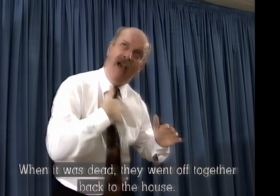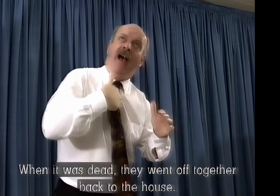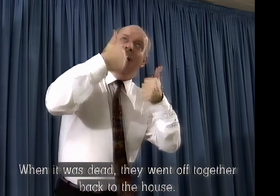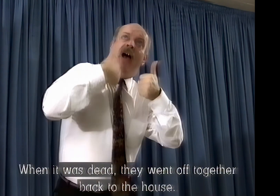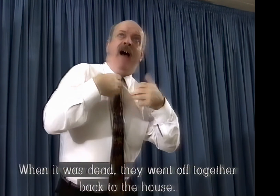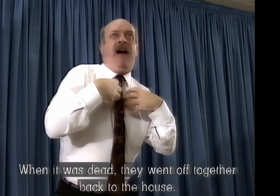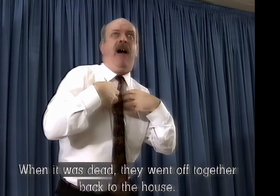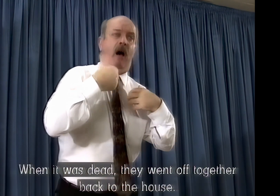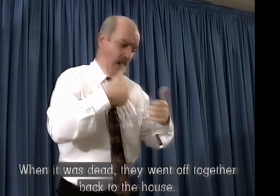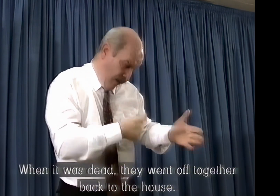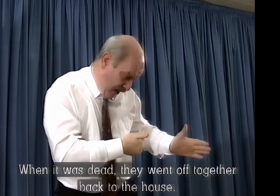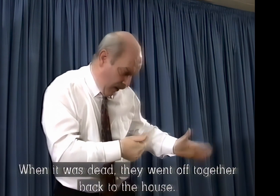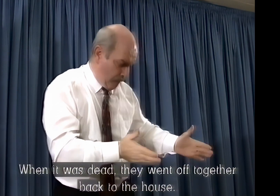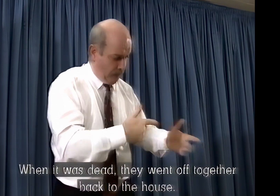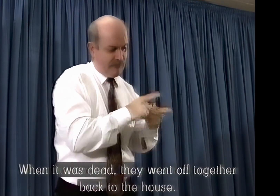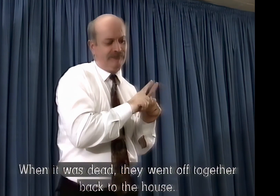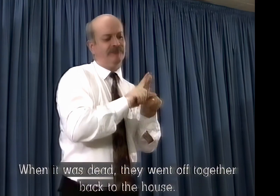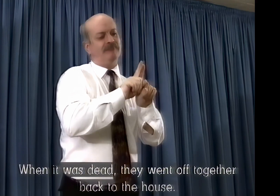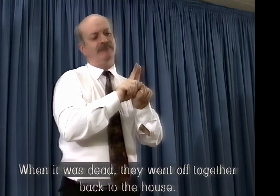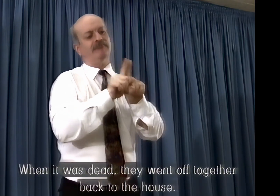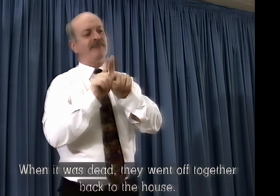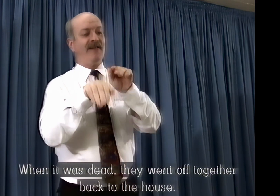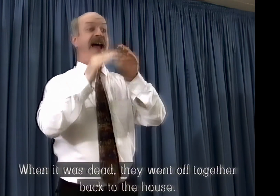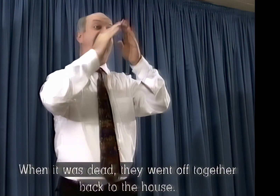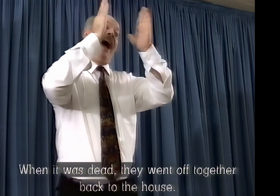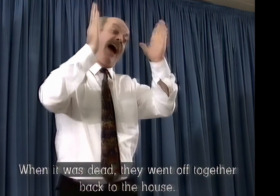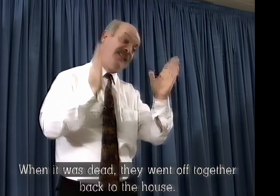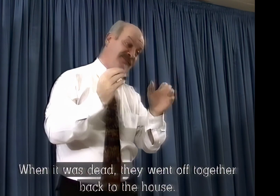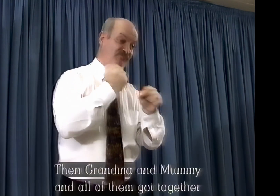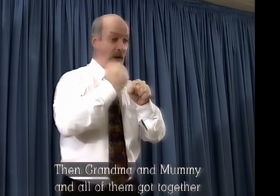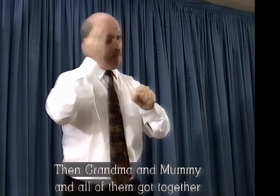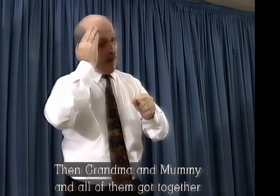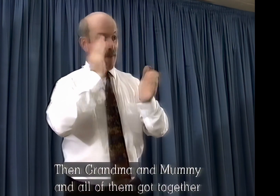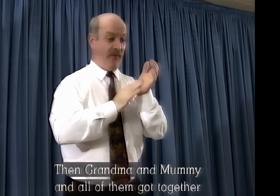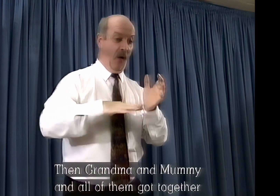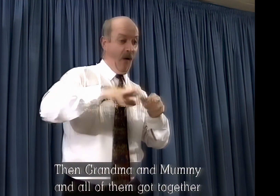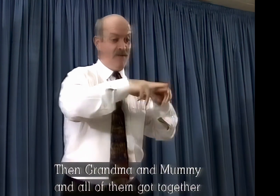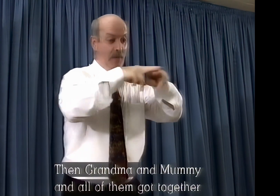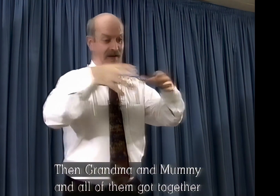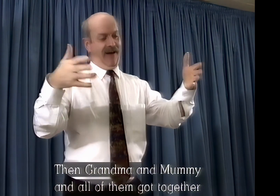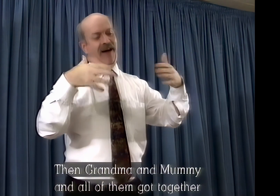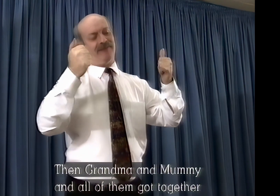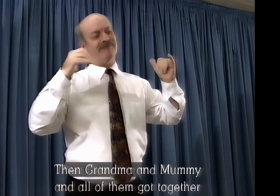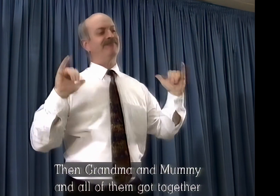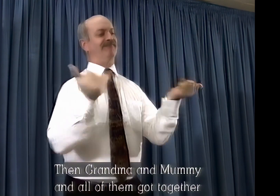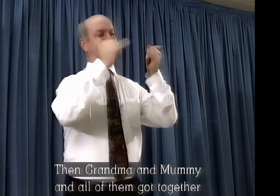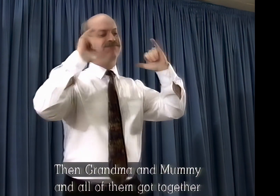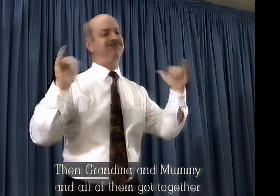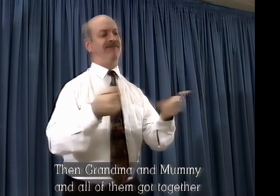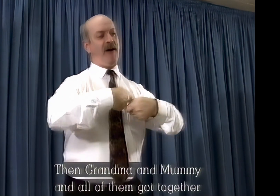Then when it was dead, he said, "Are you all right, Little Red Riding Hood?" She said, "Yes, I'm all right." So they went off together back to the house, and Grandmother and Mummy and all of them got